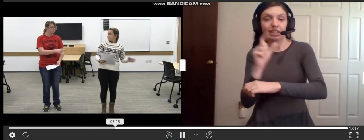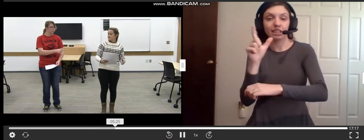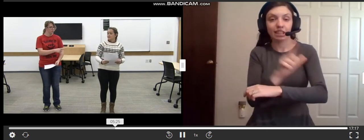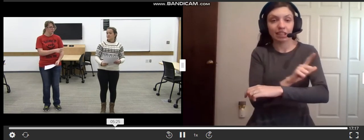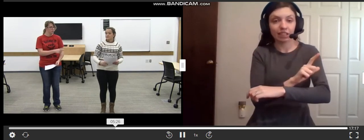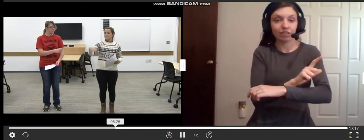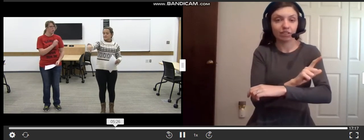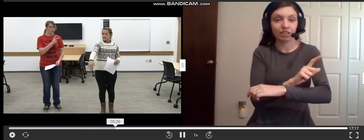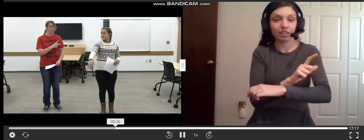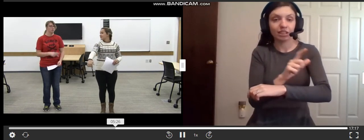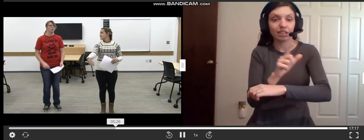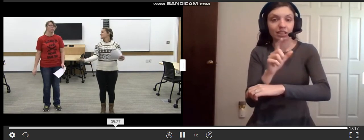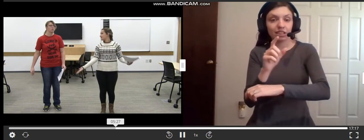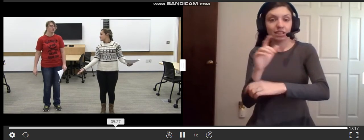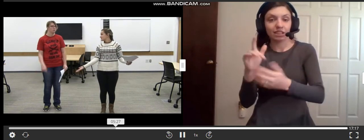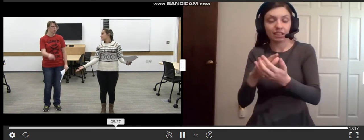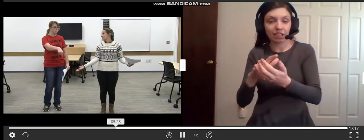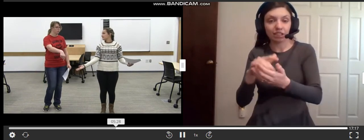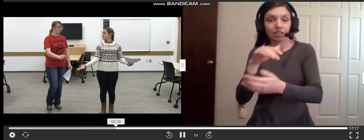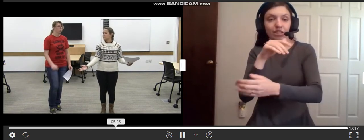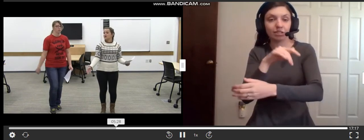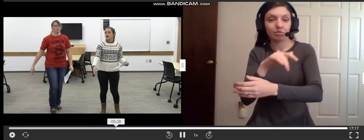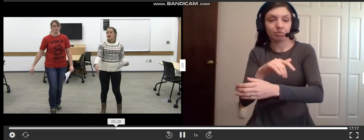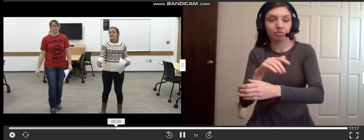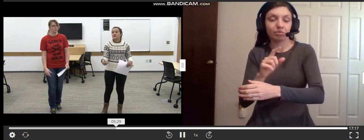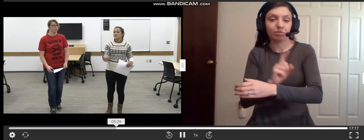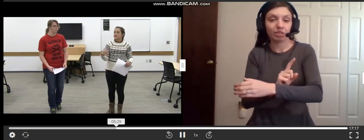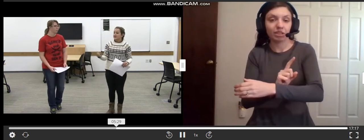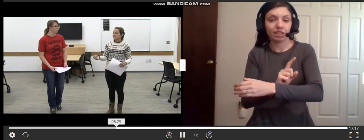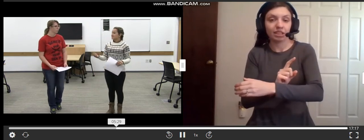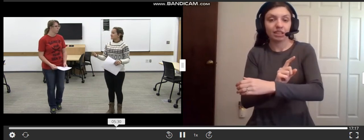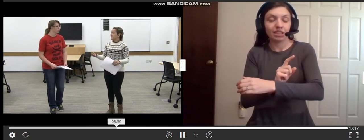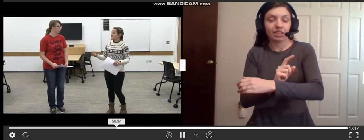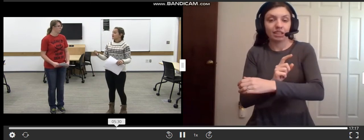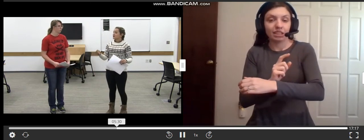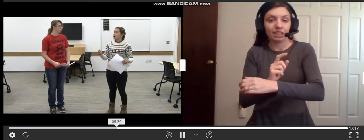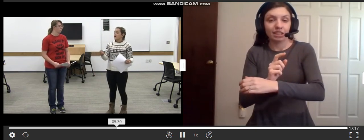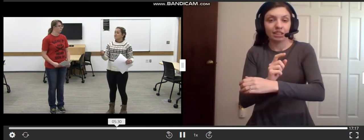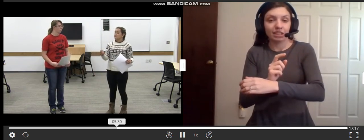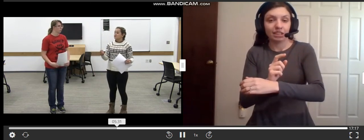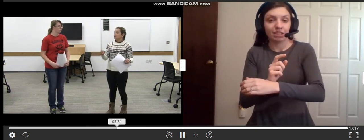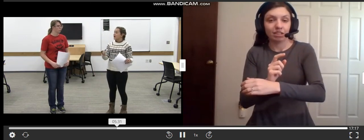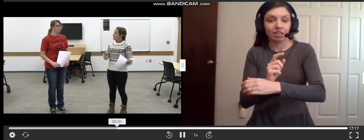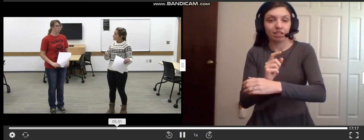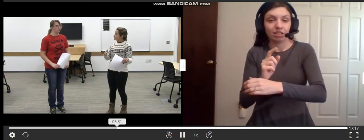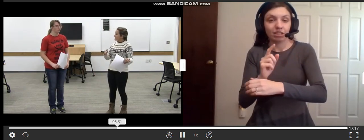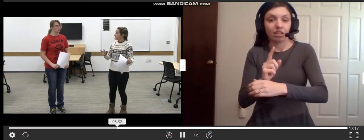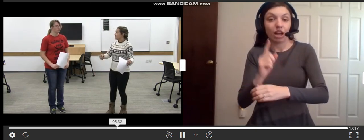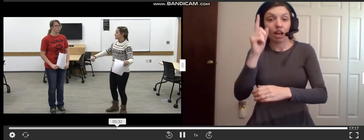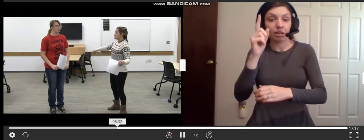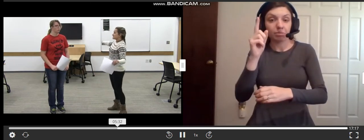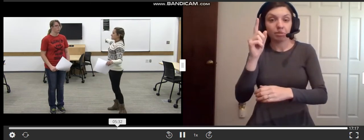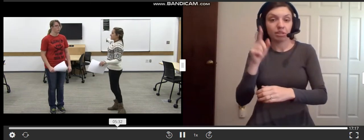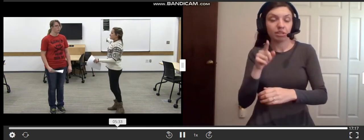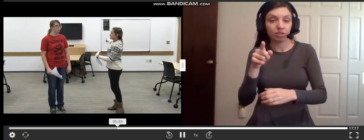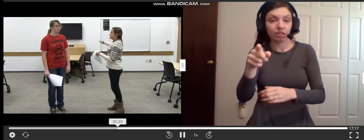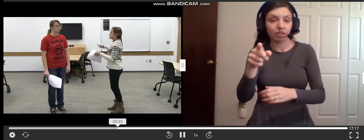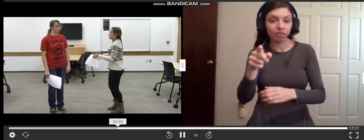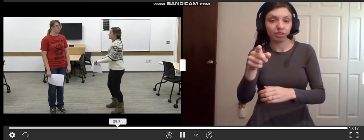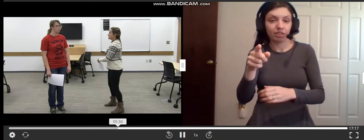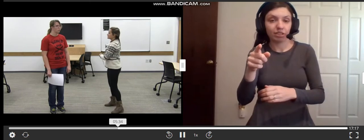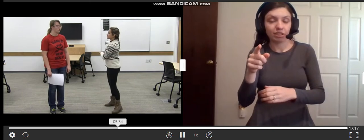left, center stage is obviously the middle. And if I ever say move up stage, that means this